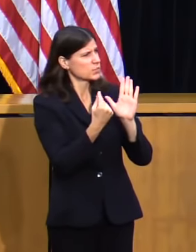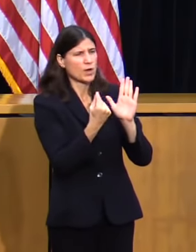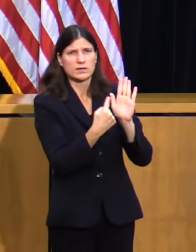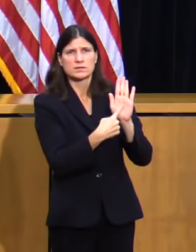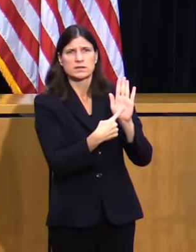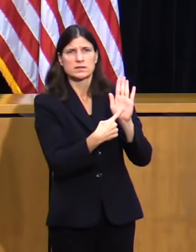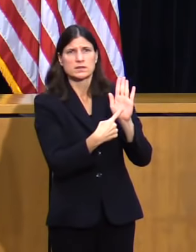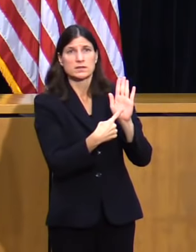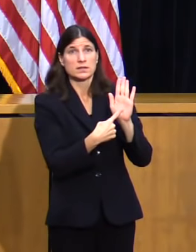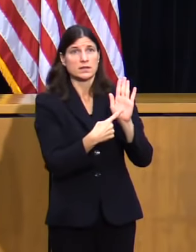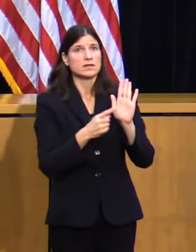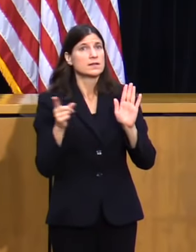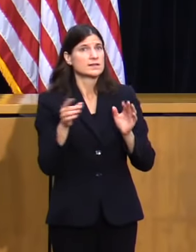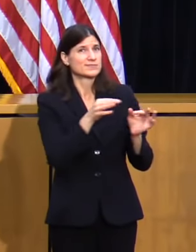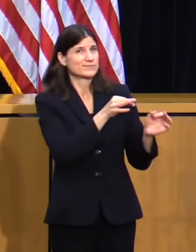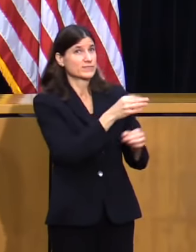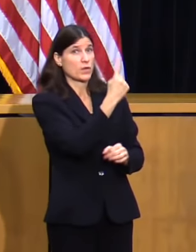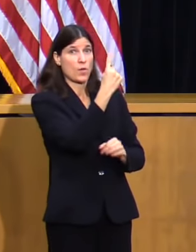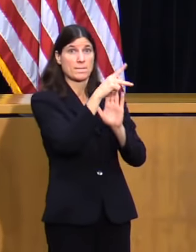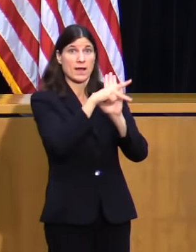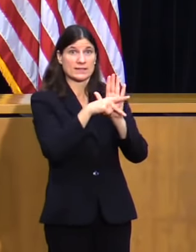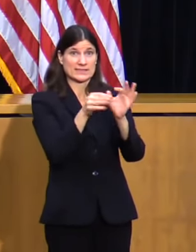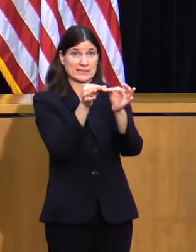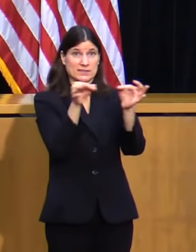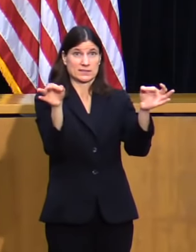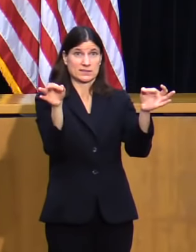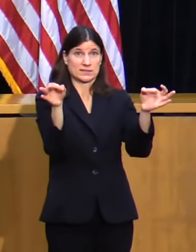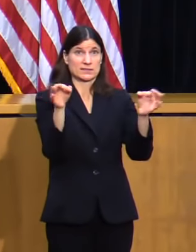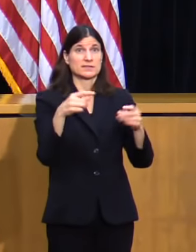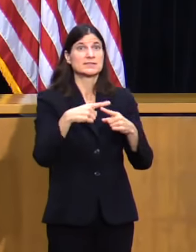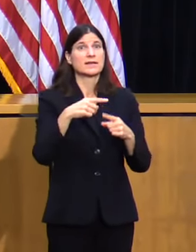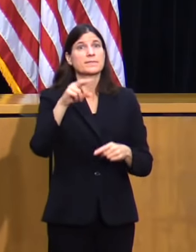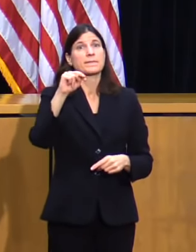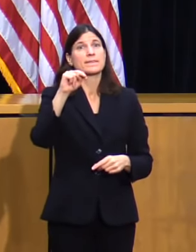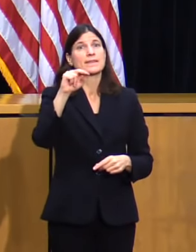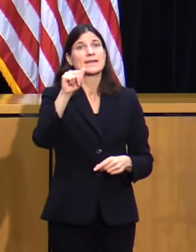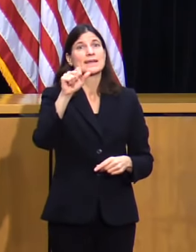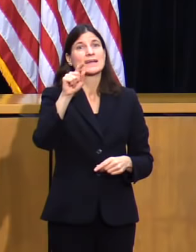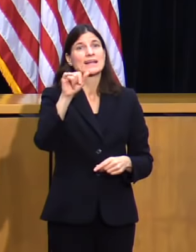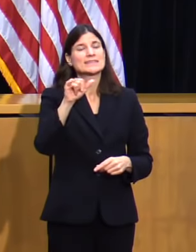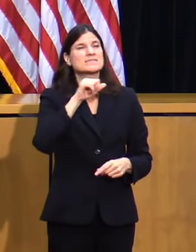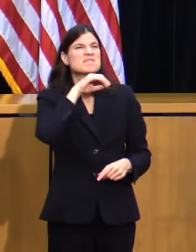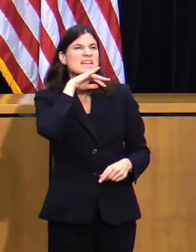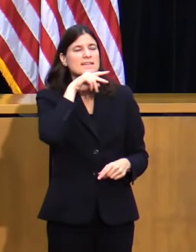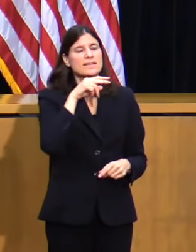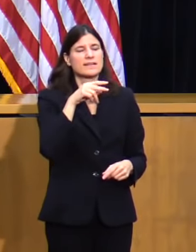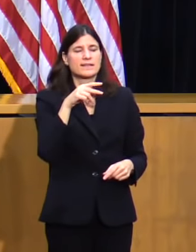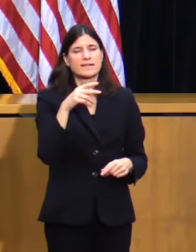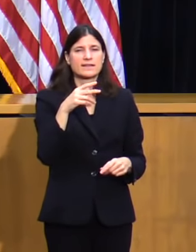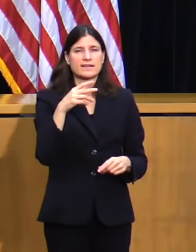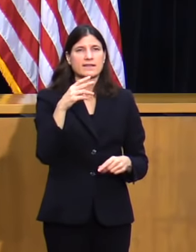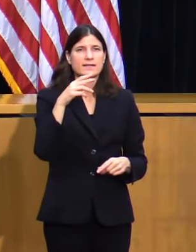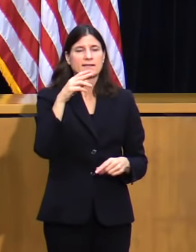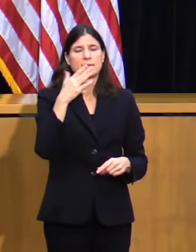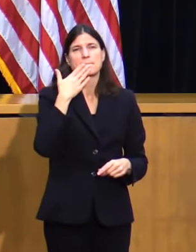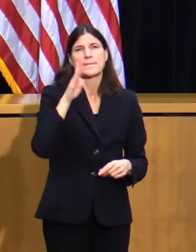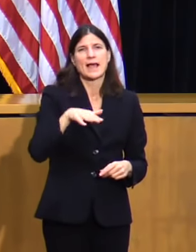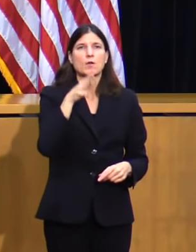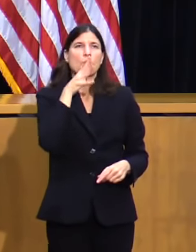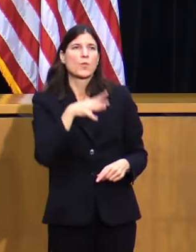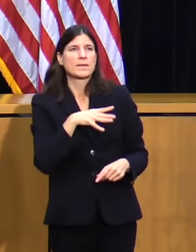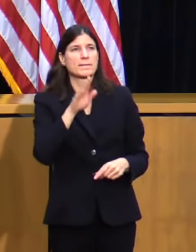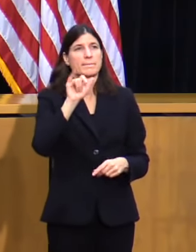there's a lot of old historical legislation in Massachusetts around women's